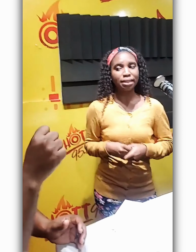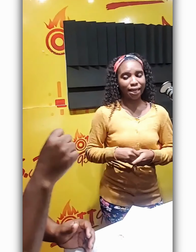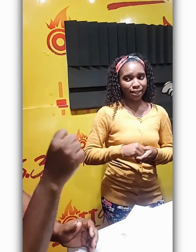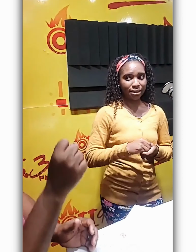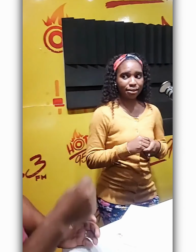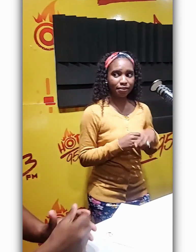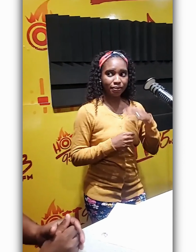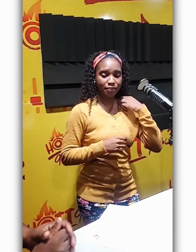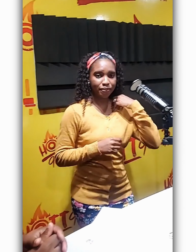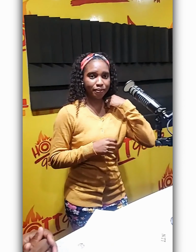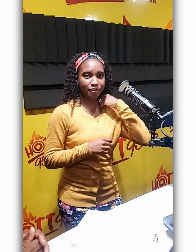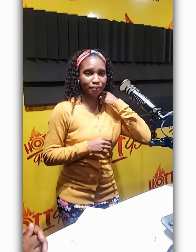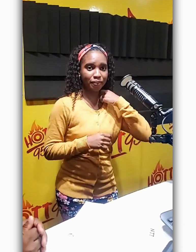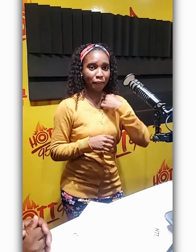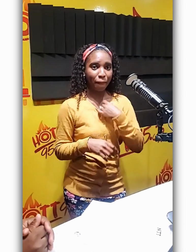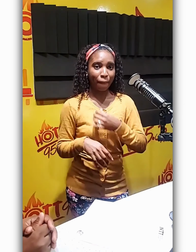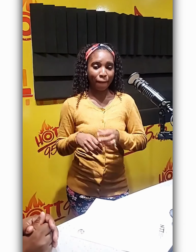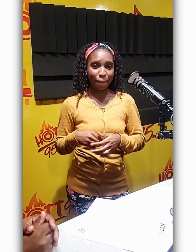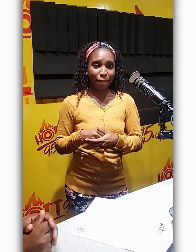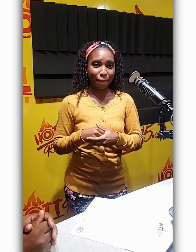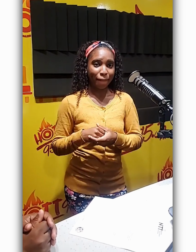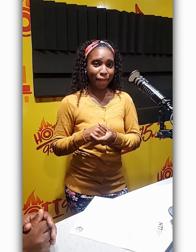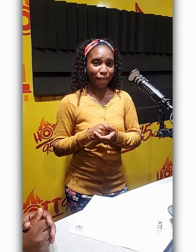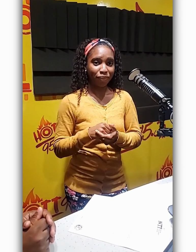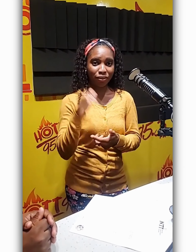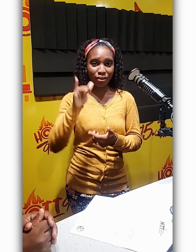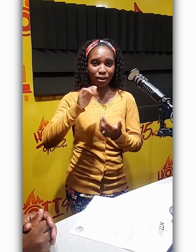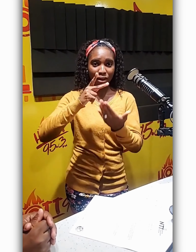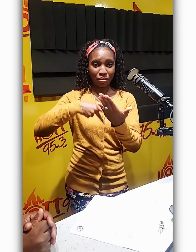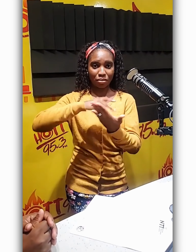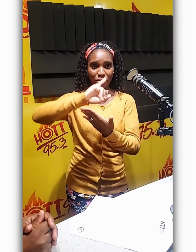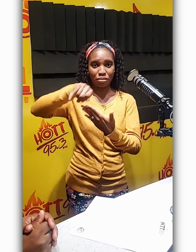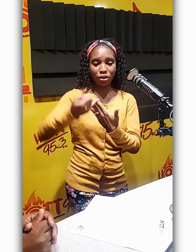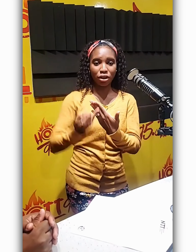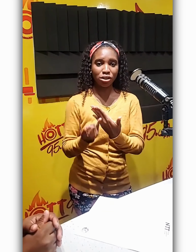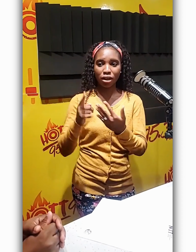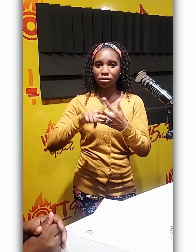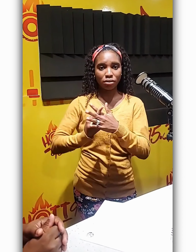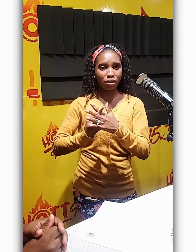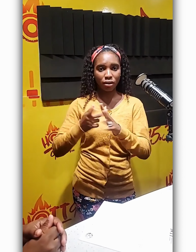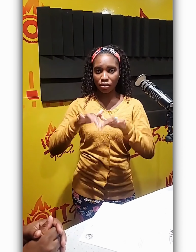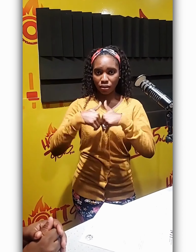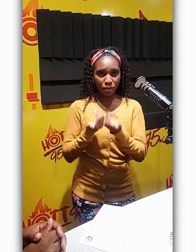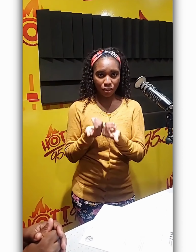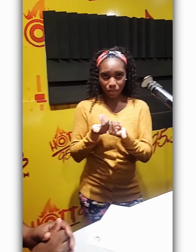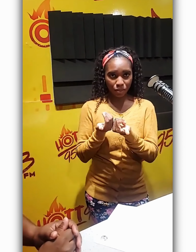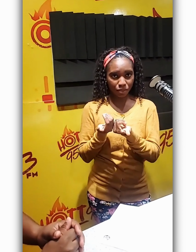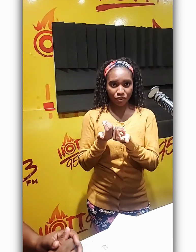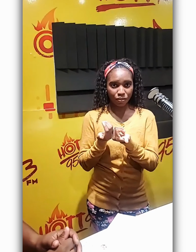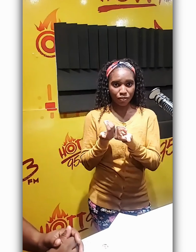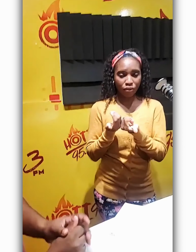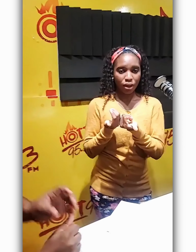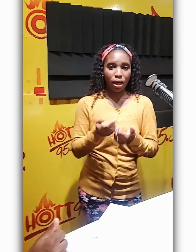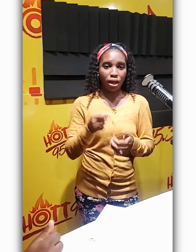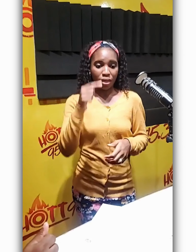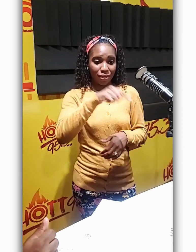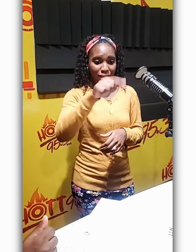Yes. How did that project come about, and how did you go about finding these actors that were all deaf?